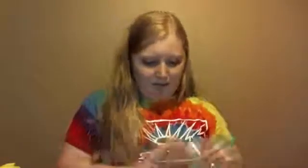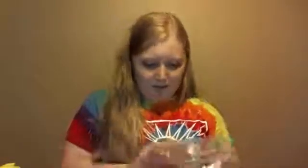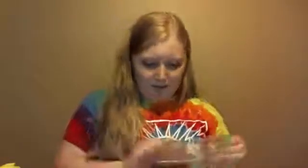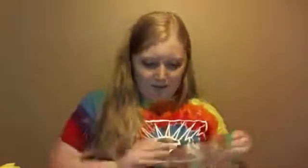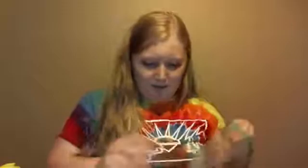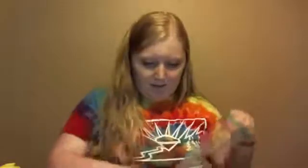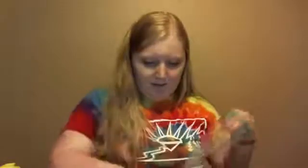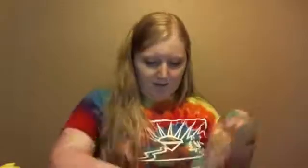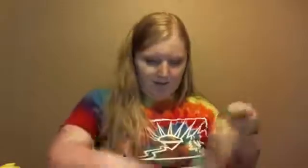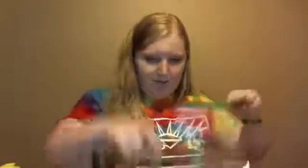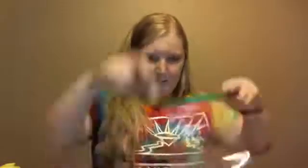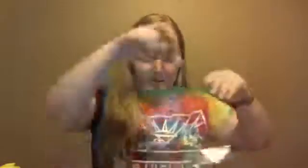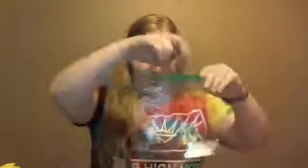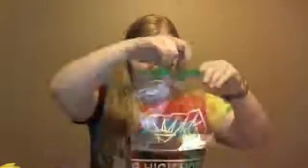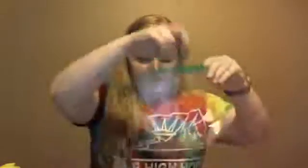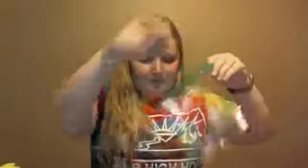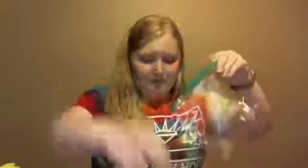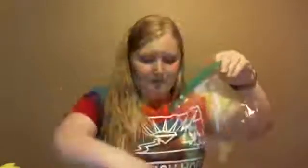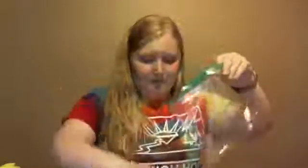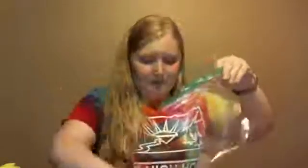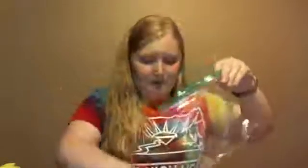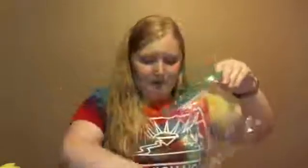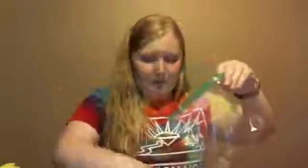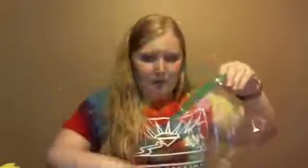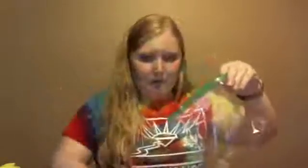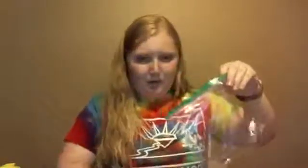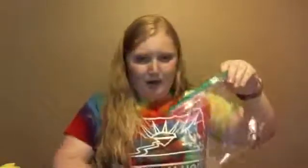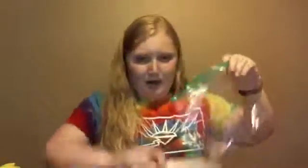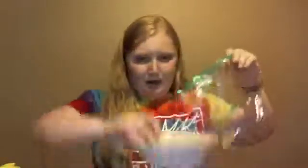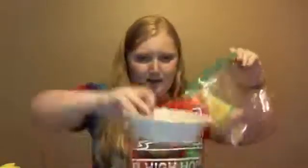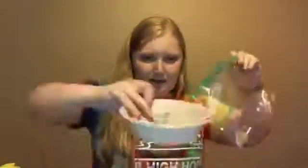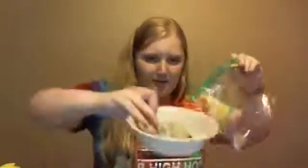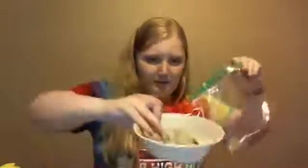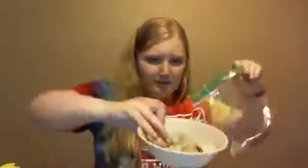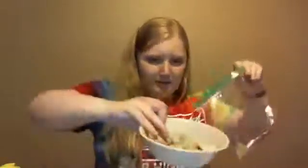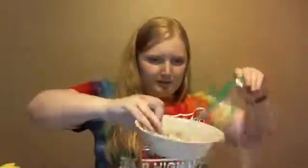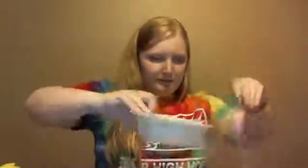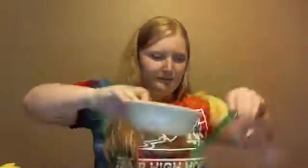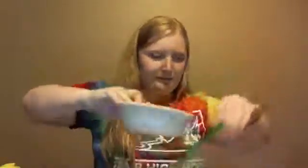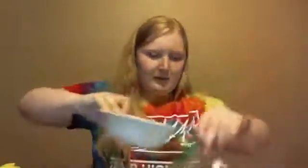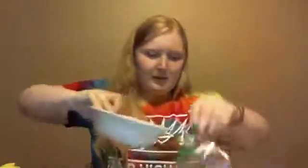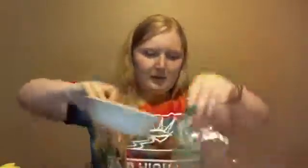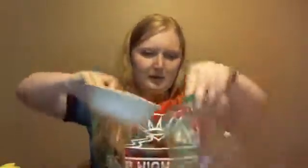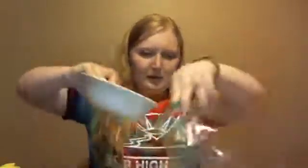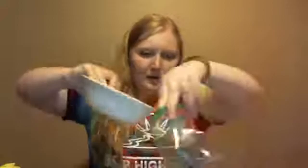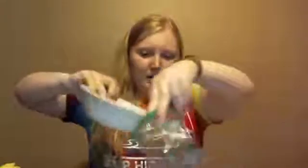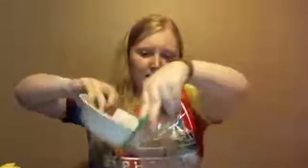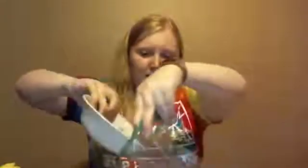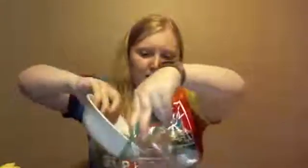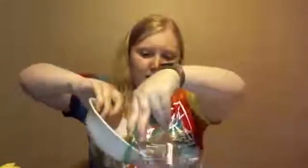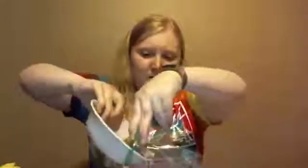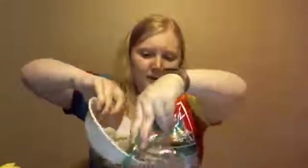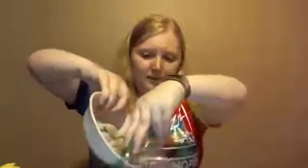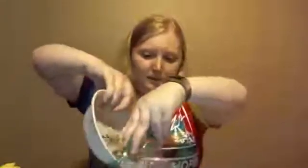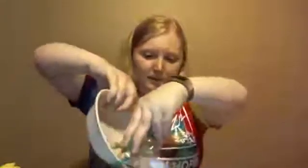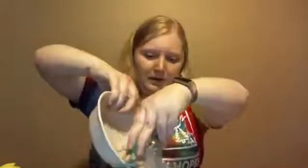in it. So I have my bowl of rocks. And I'm just going to dump them